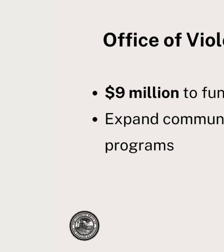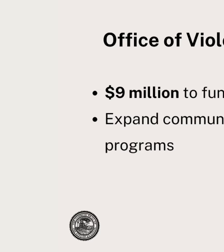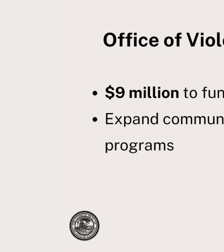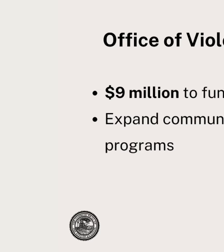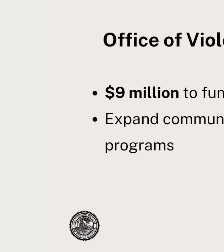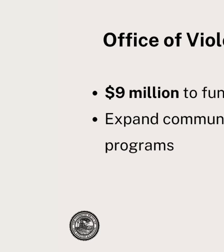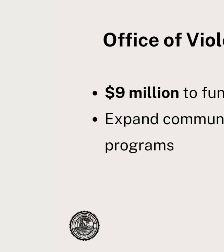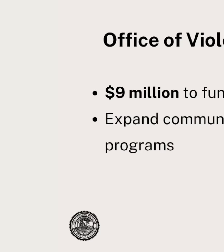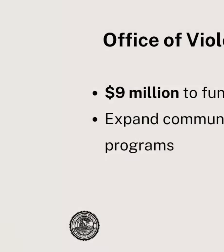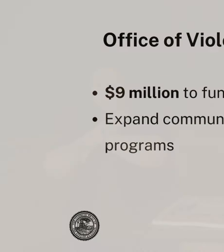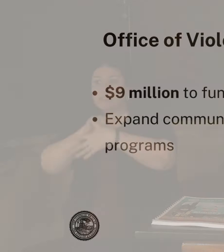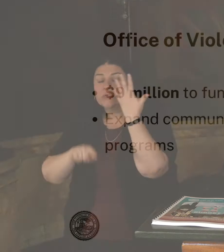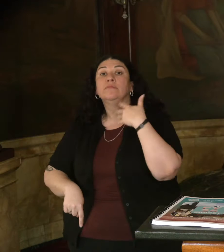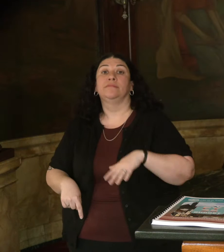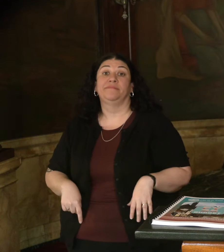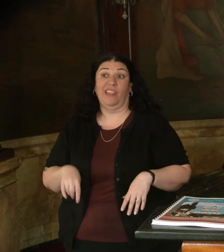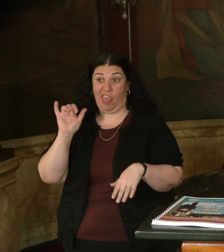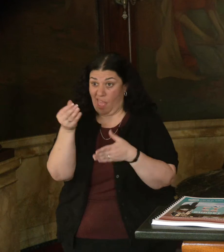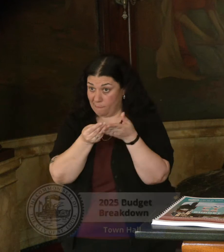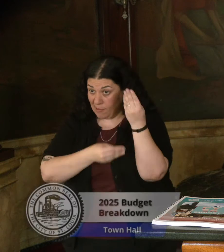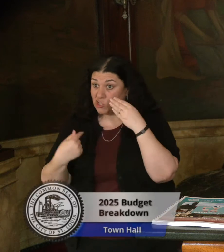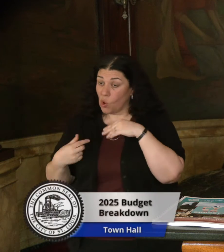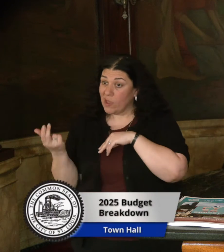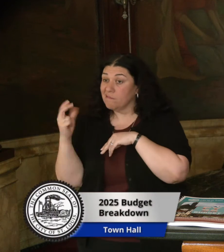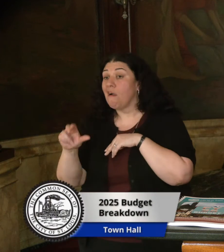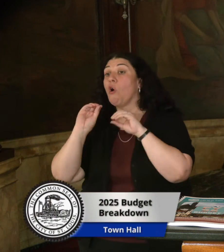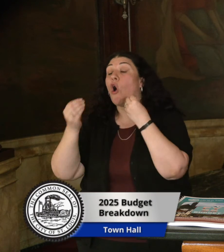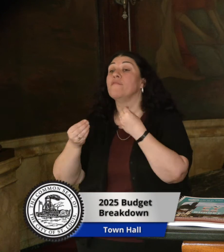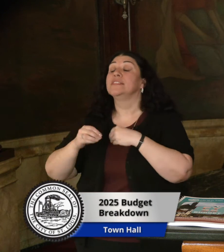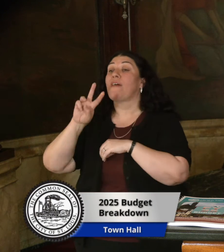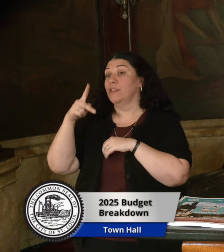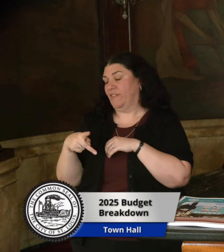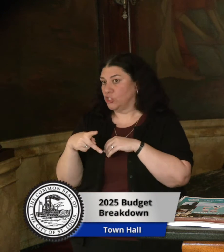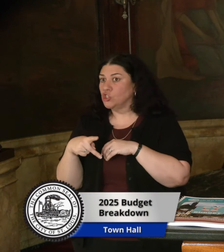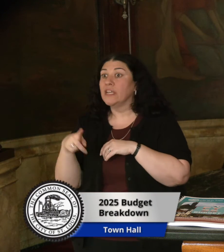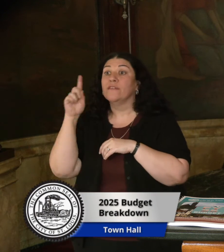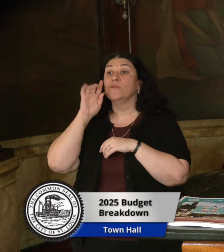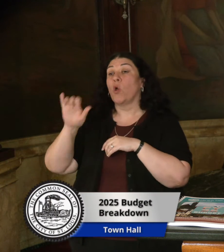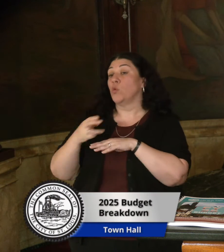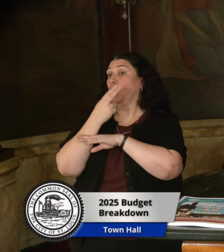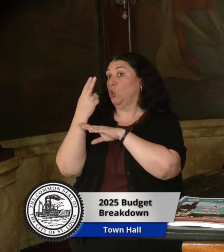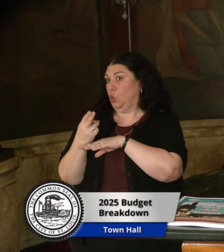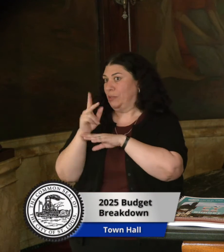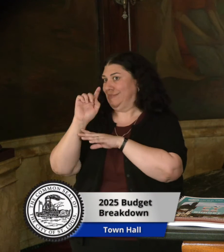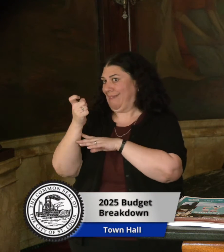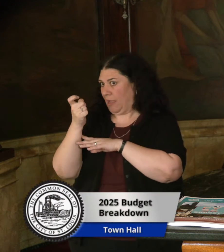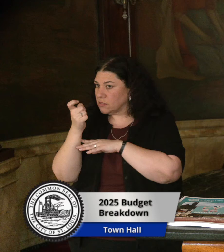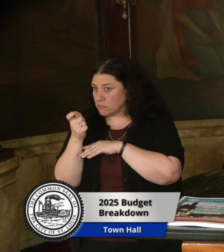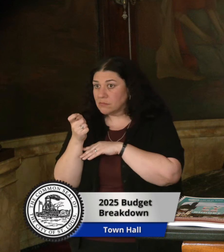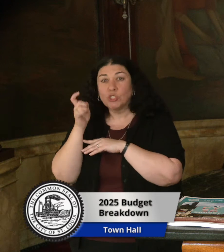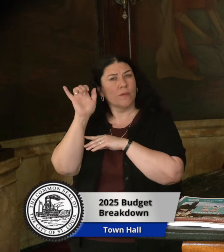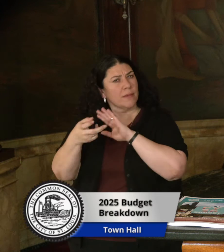of residents since its opening. In the budget, we funded the Office of Violence Prevention using use tax funds, which makes